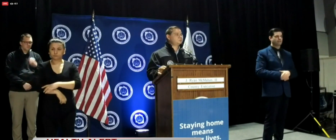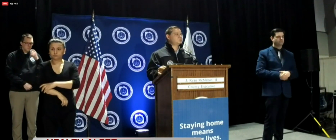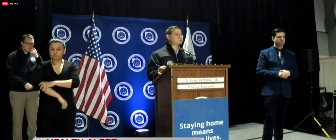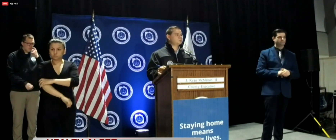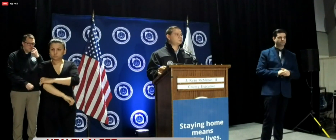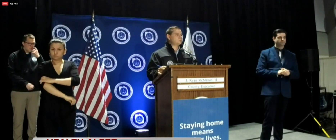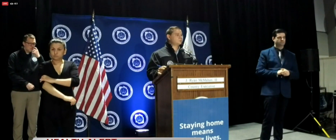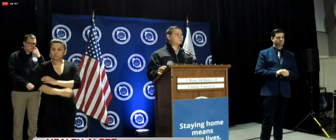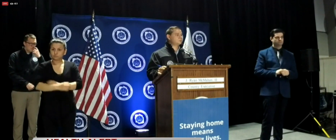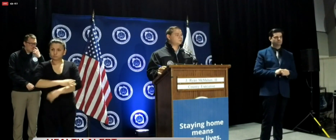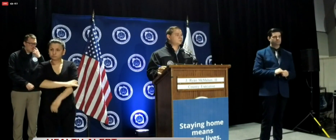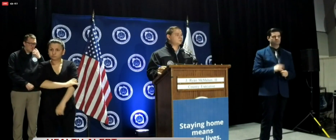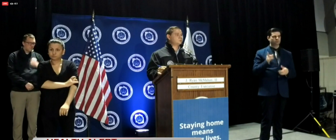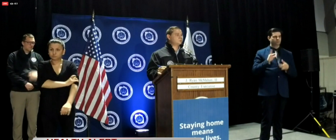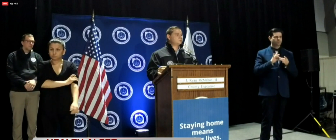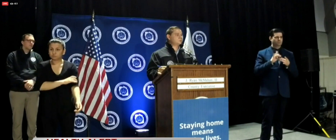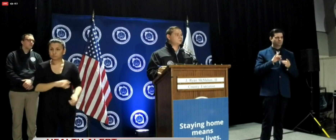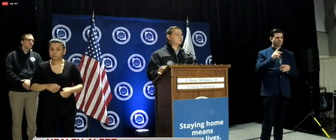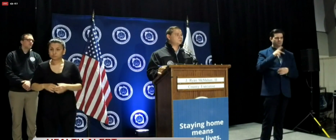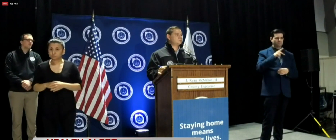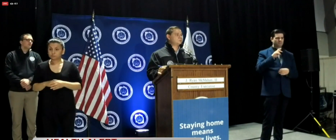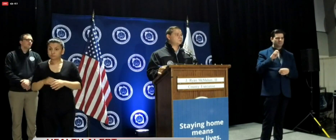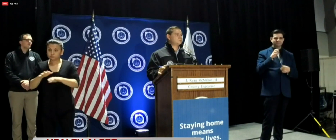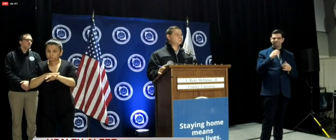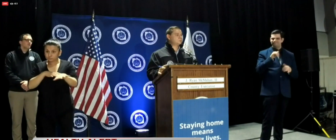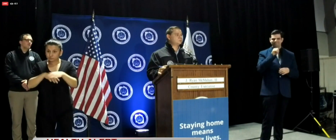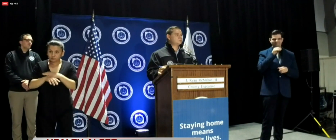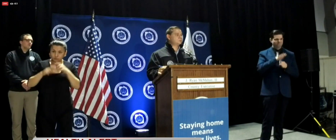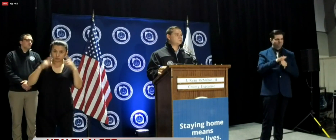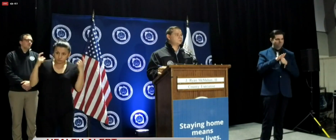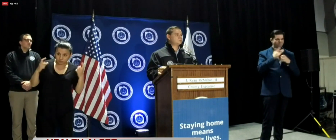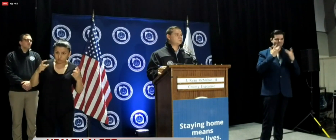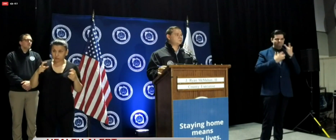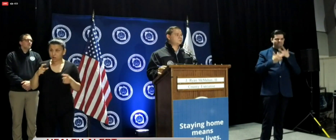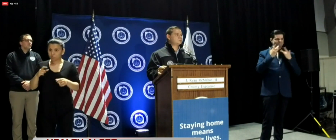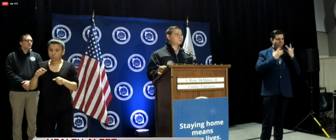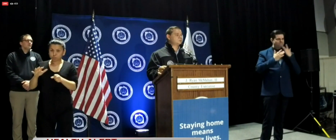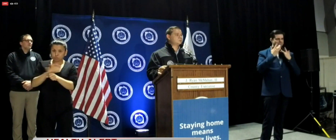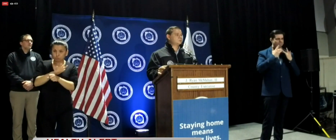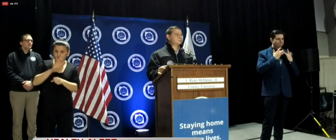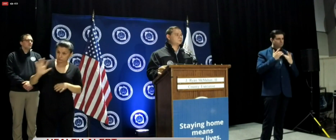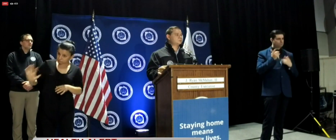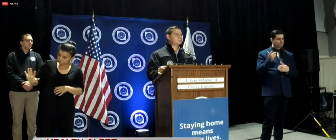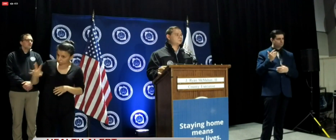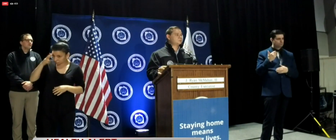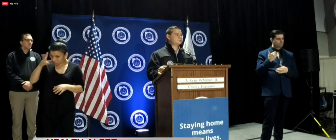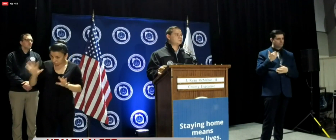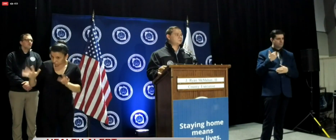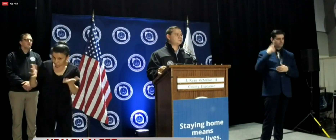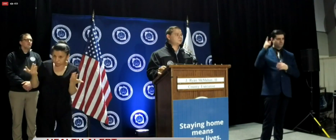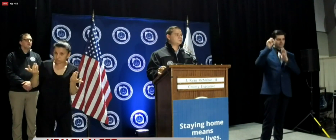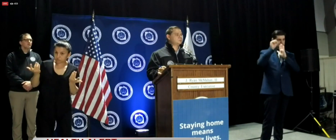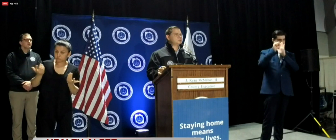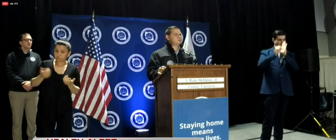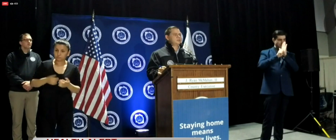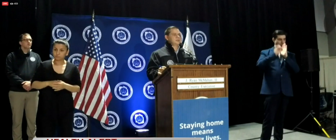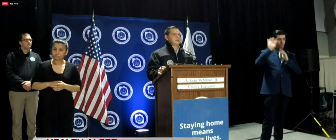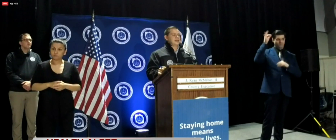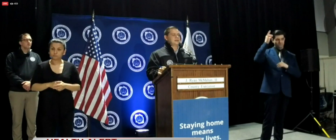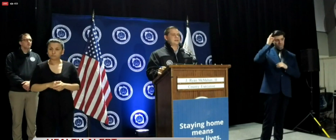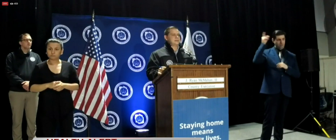short supply. Have you experienced the state or federal government hijacking